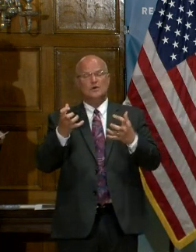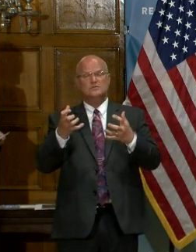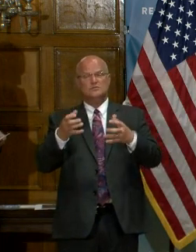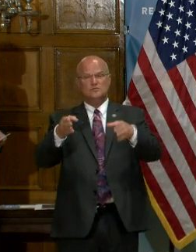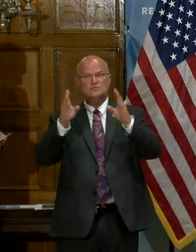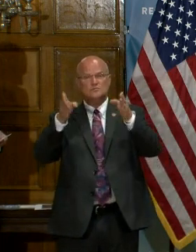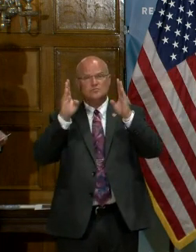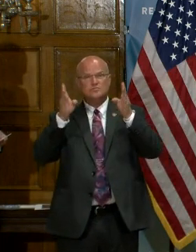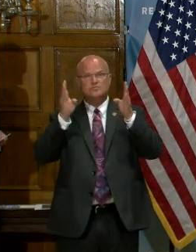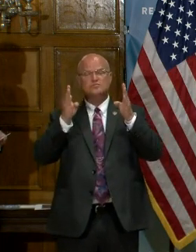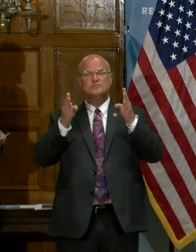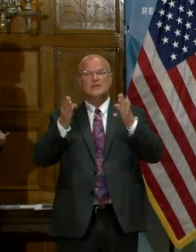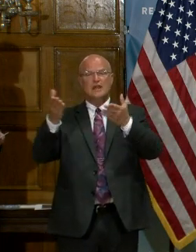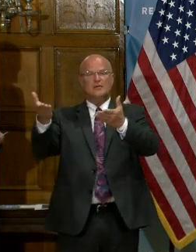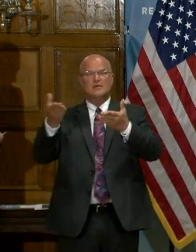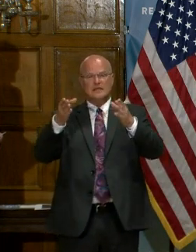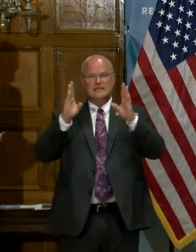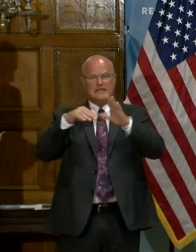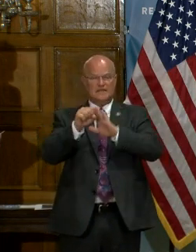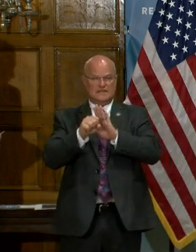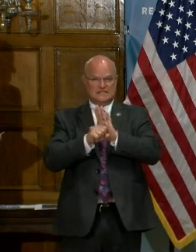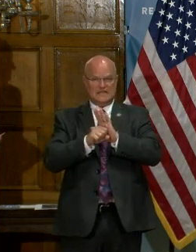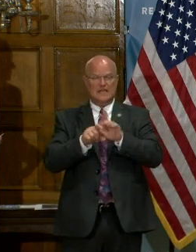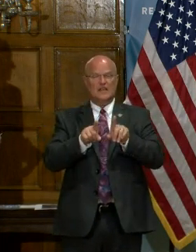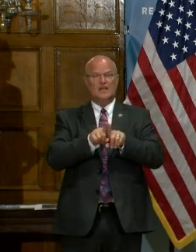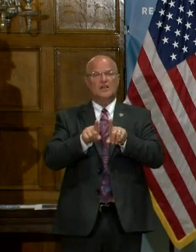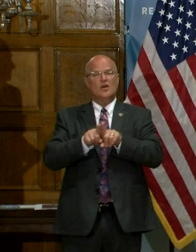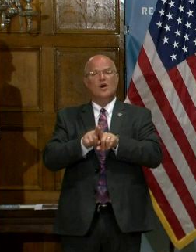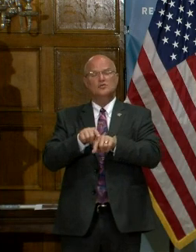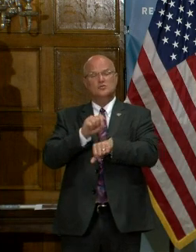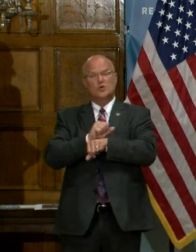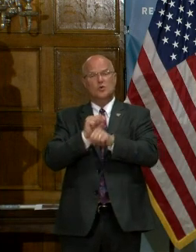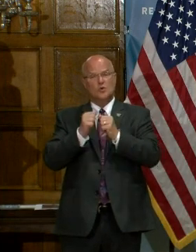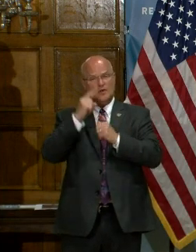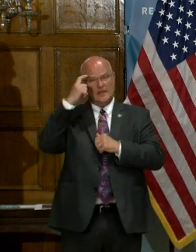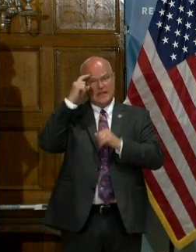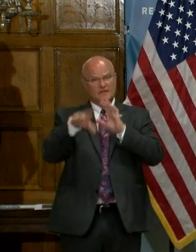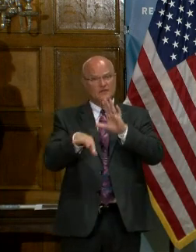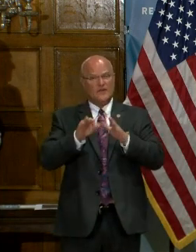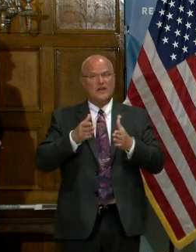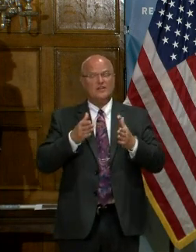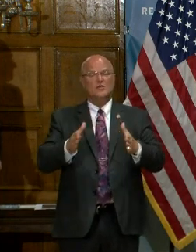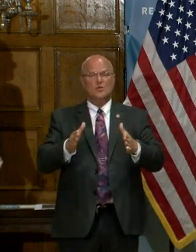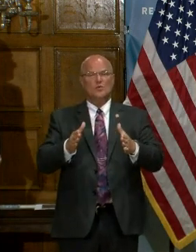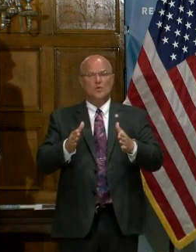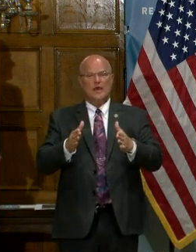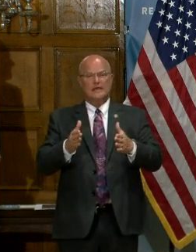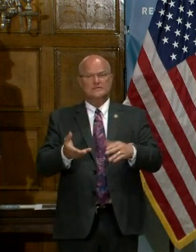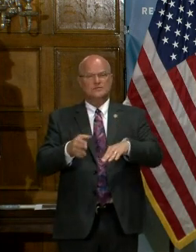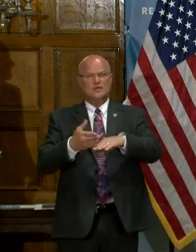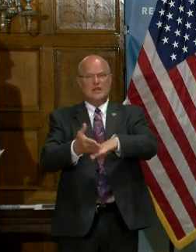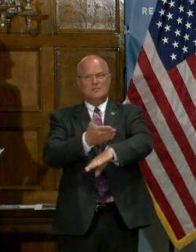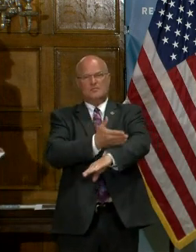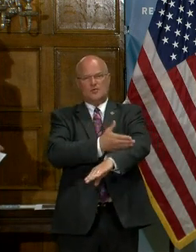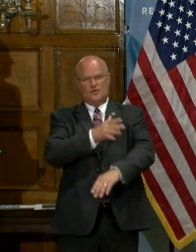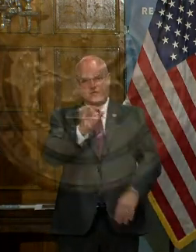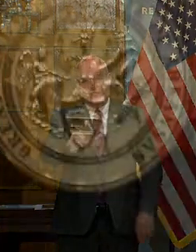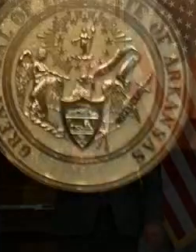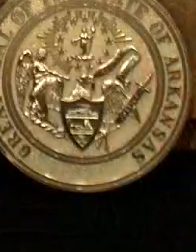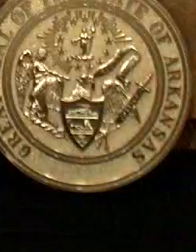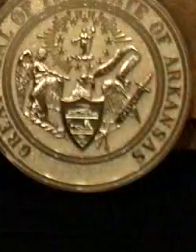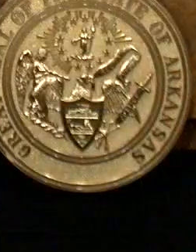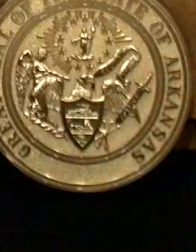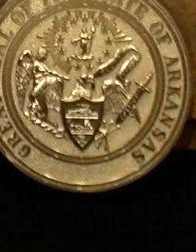and bring that to the attention of the state, and also work with the governor to find a way forward there to improve that.